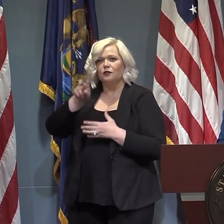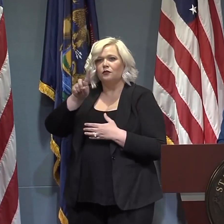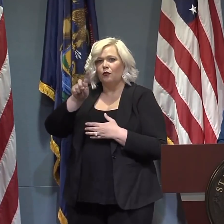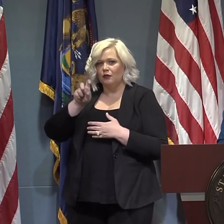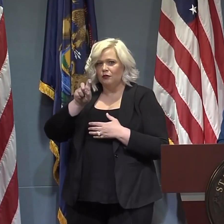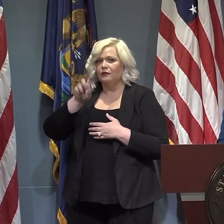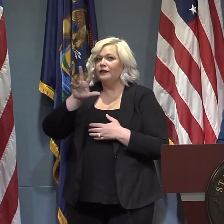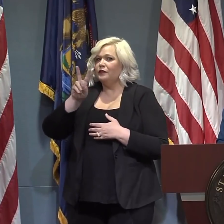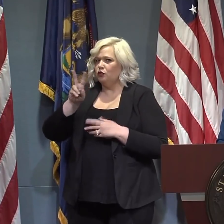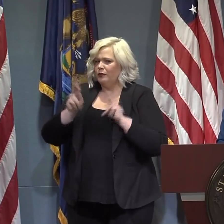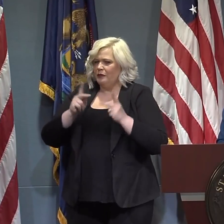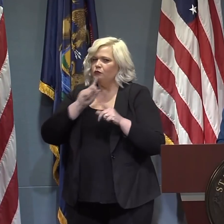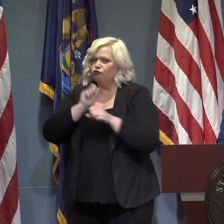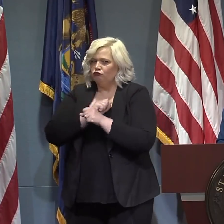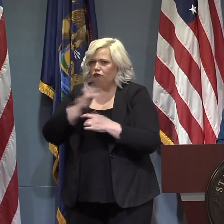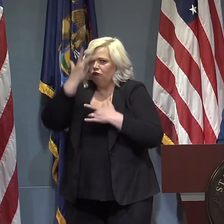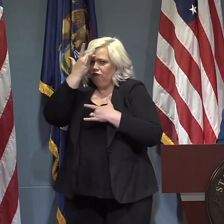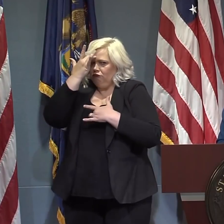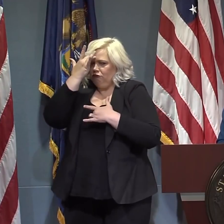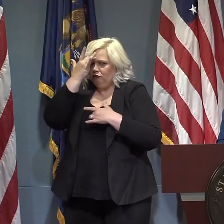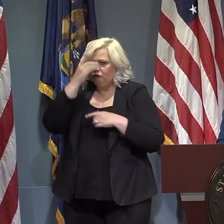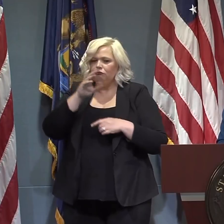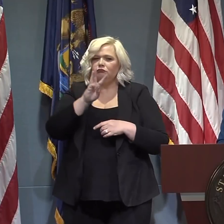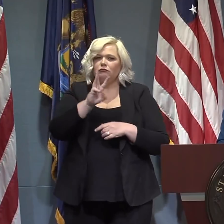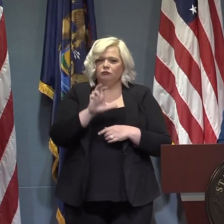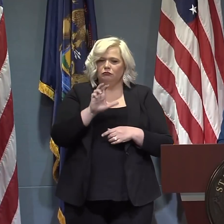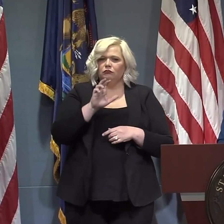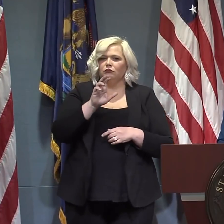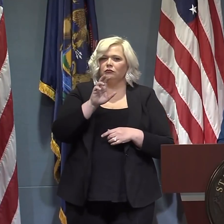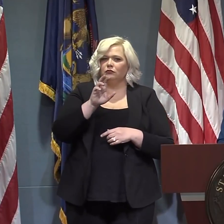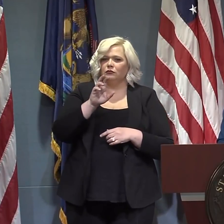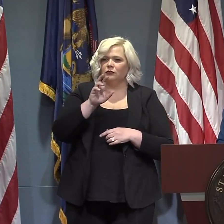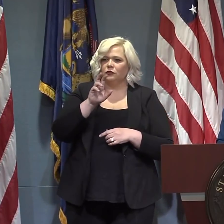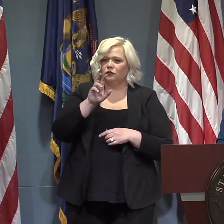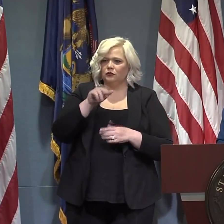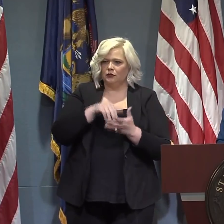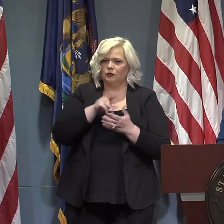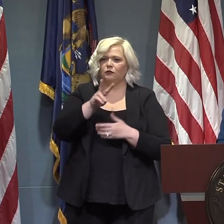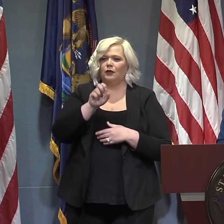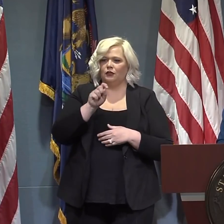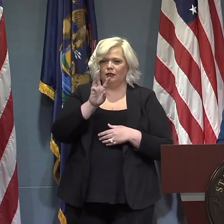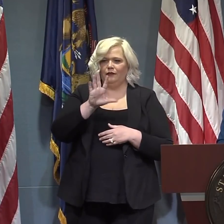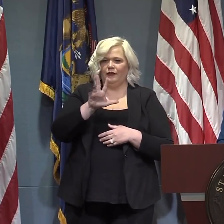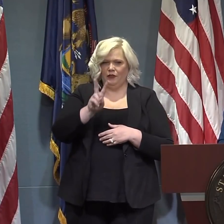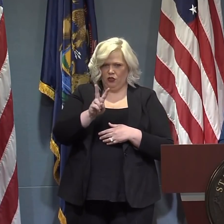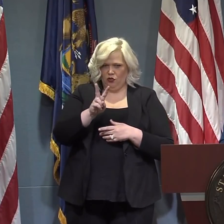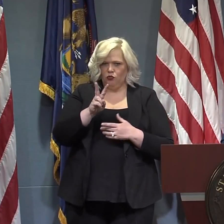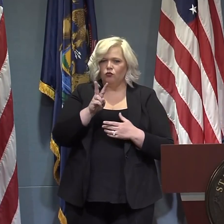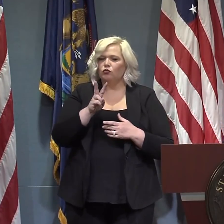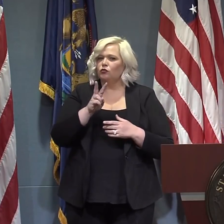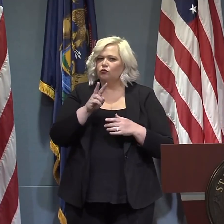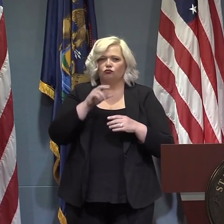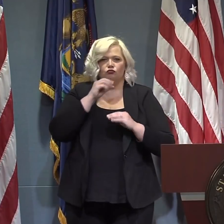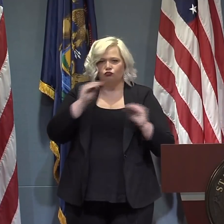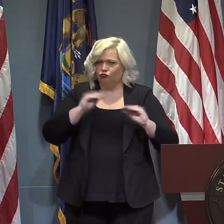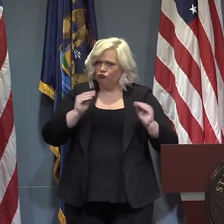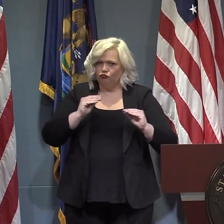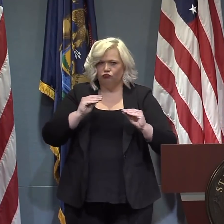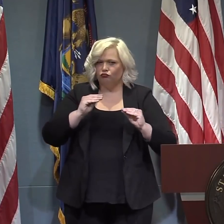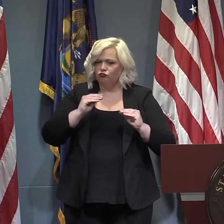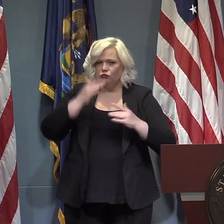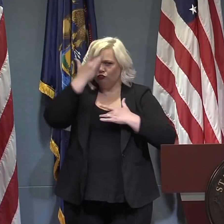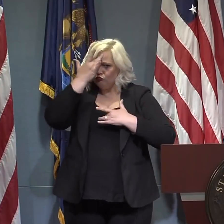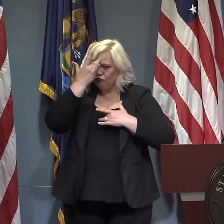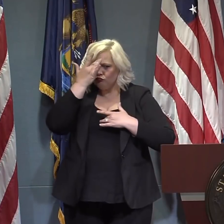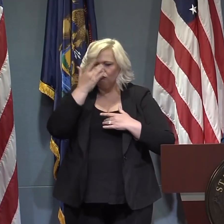2,152 were positive, 6,162 were negative, and 3,894 are still pending.